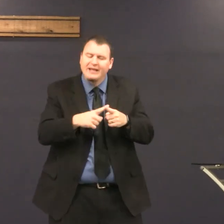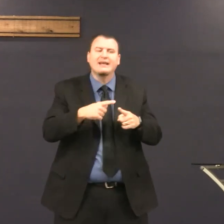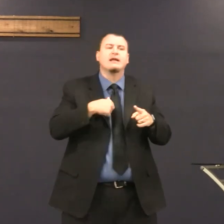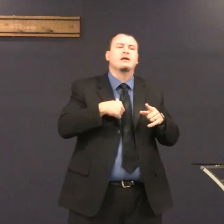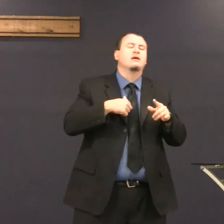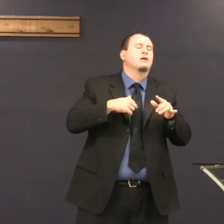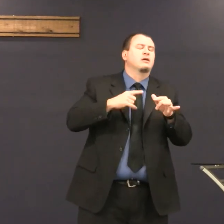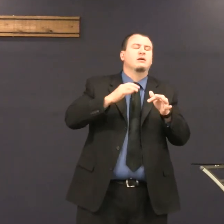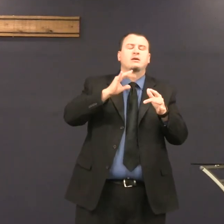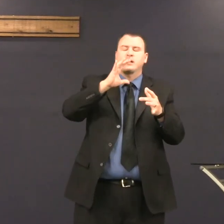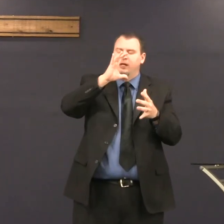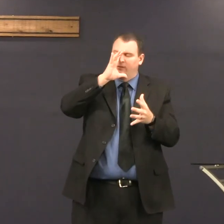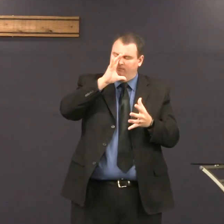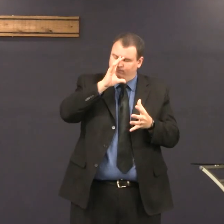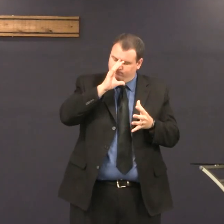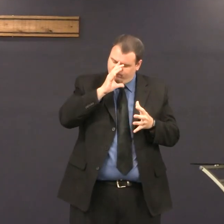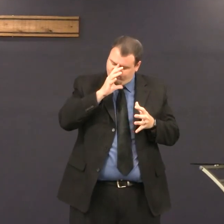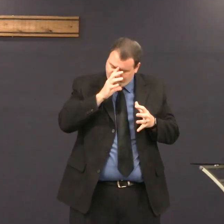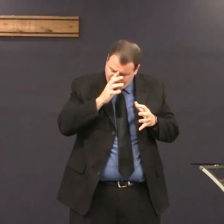And that's when